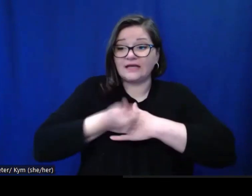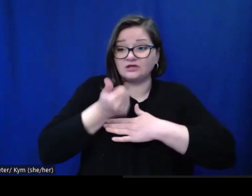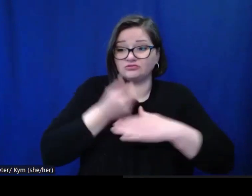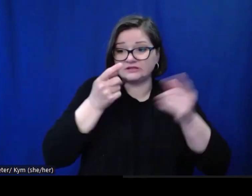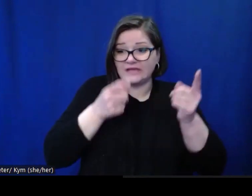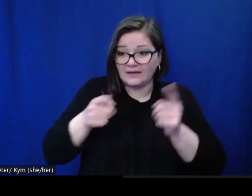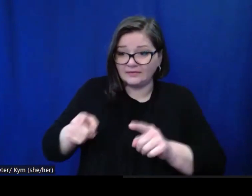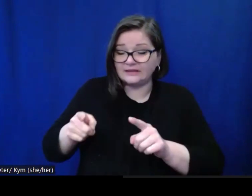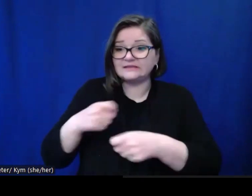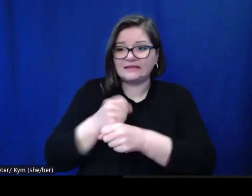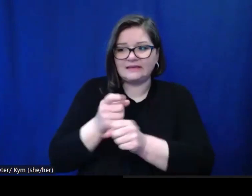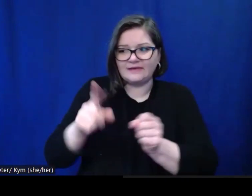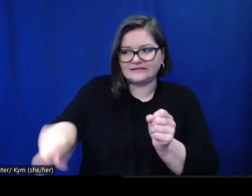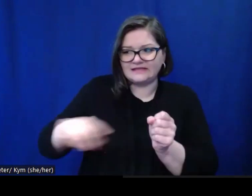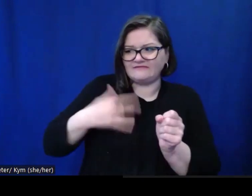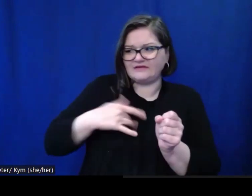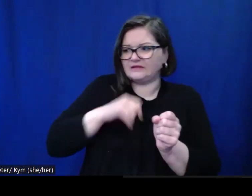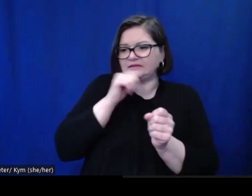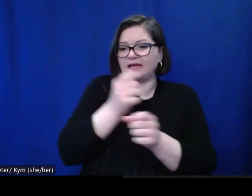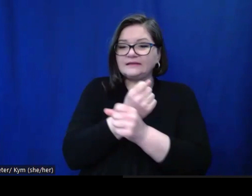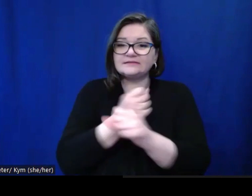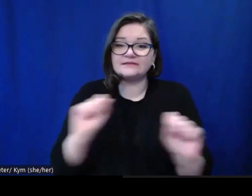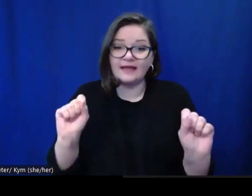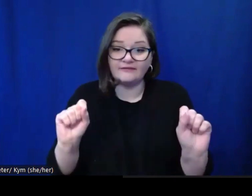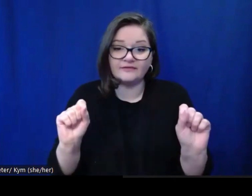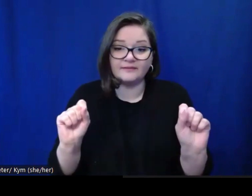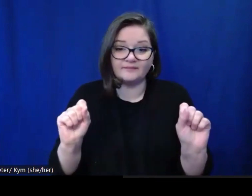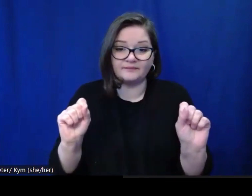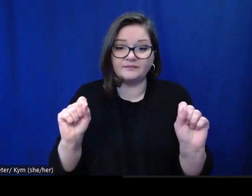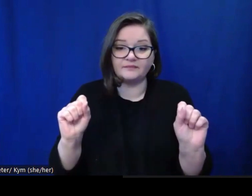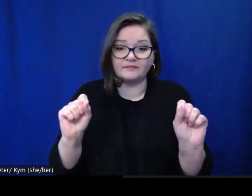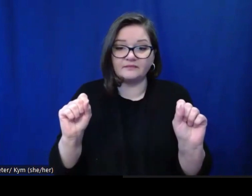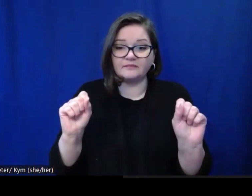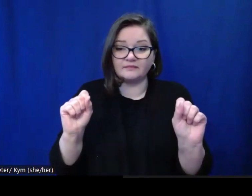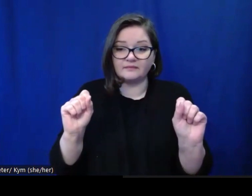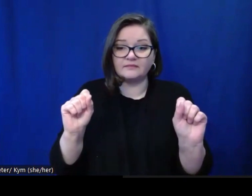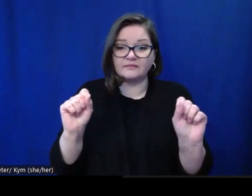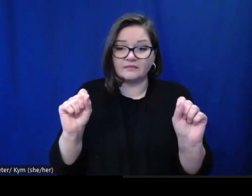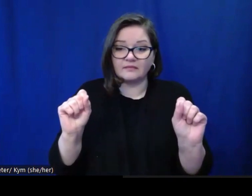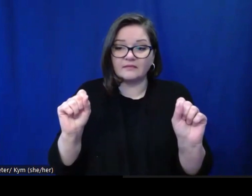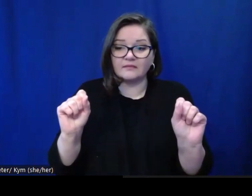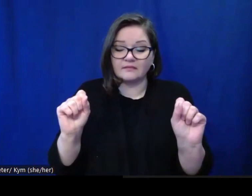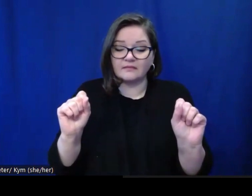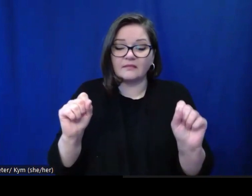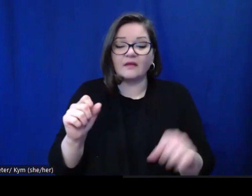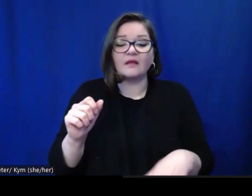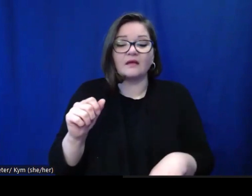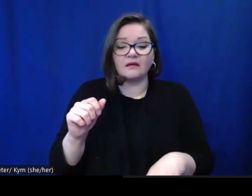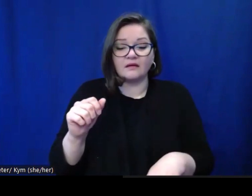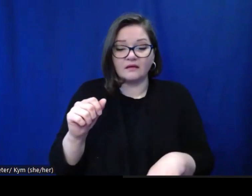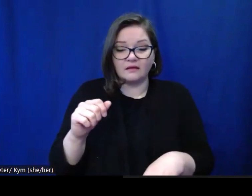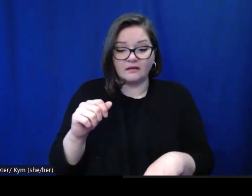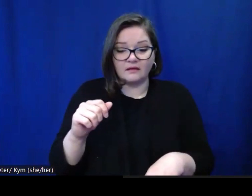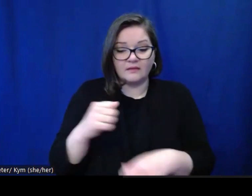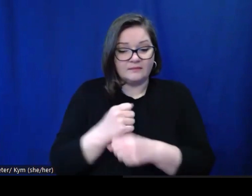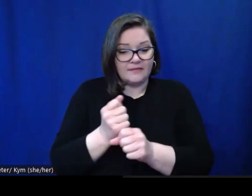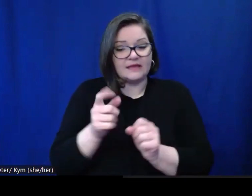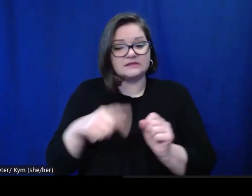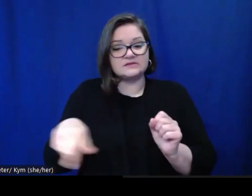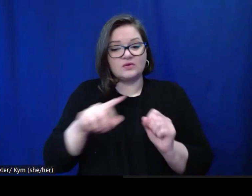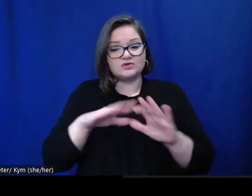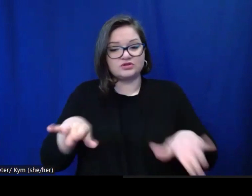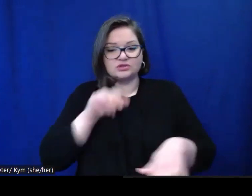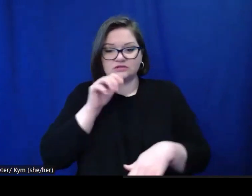that makes children feel unsafe, that makes children feel unsafe either physically or